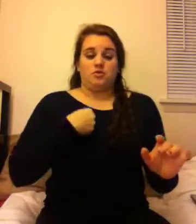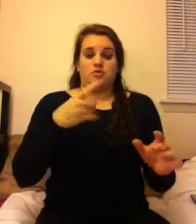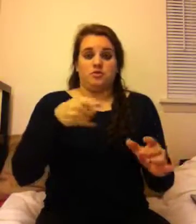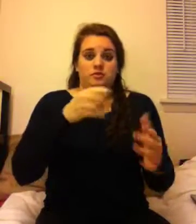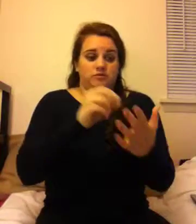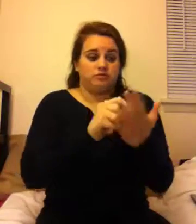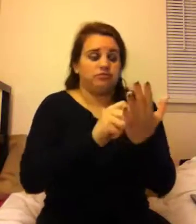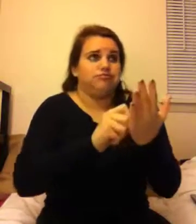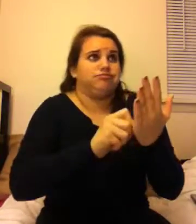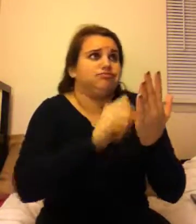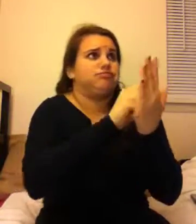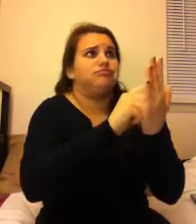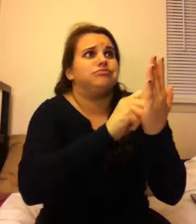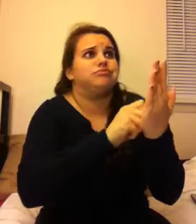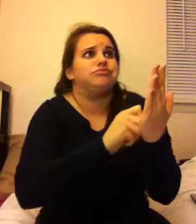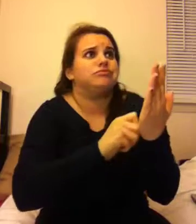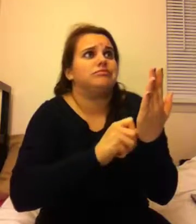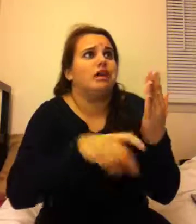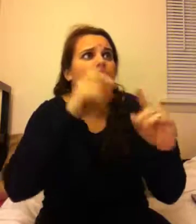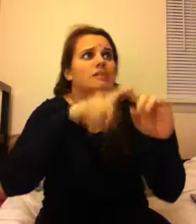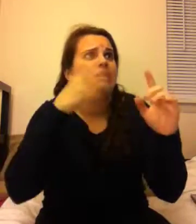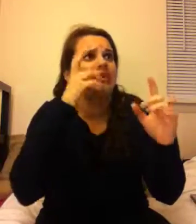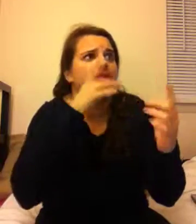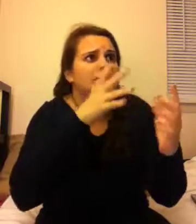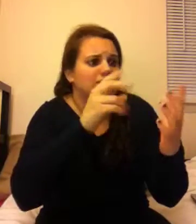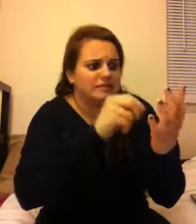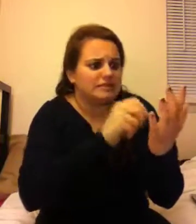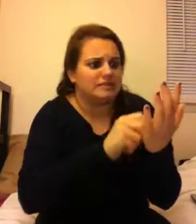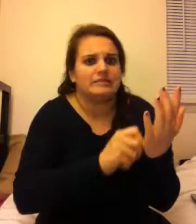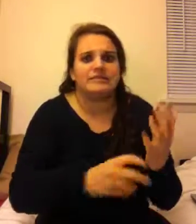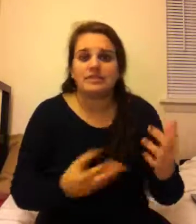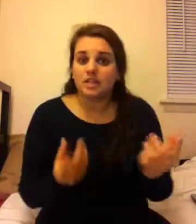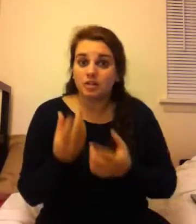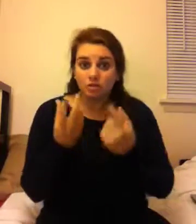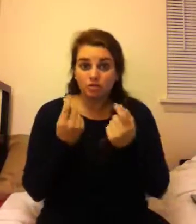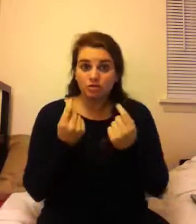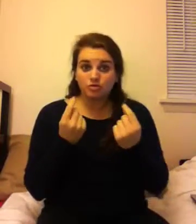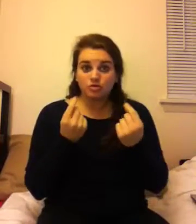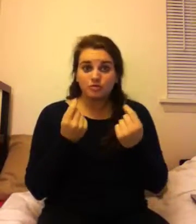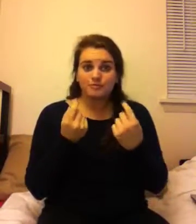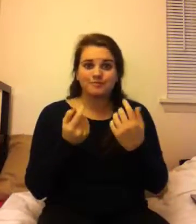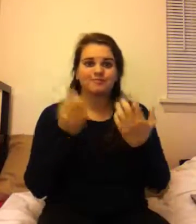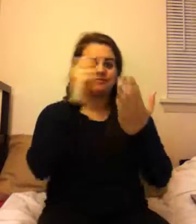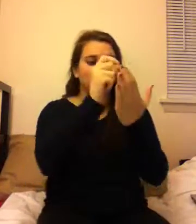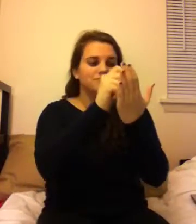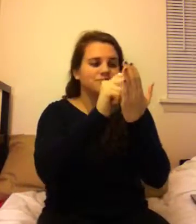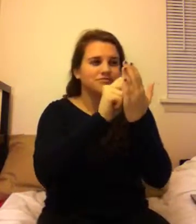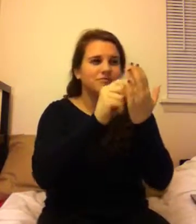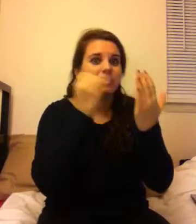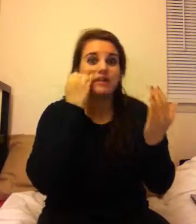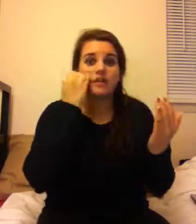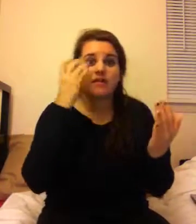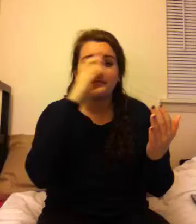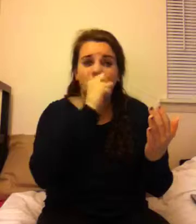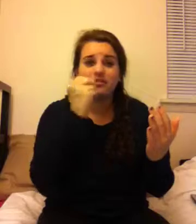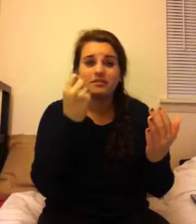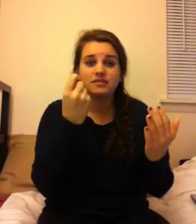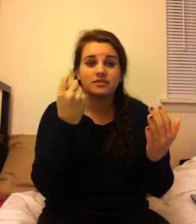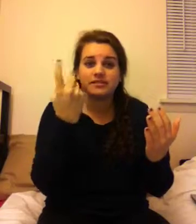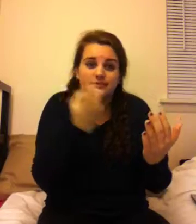down. Well, what you can do is you can leave blanks. And it's okay to go up to a